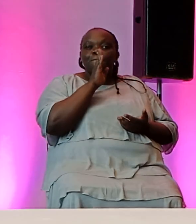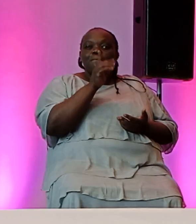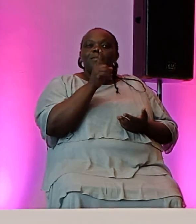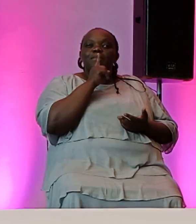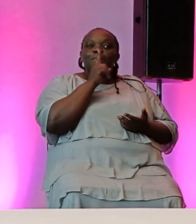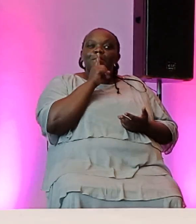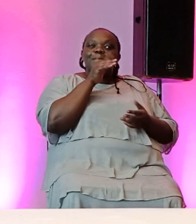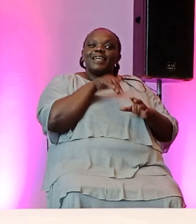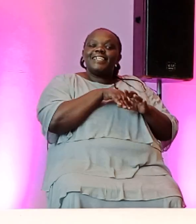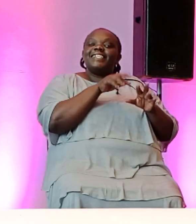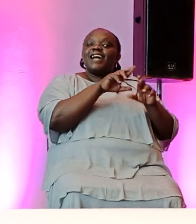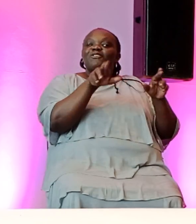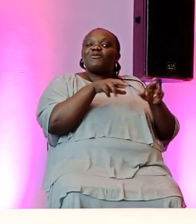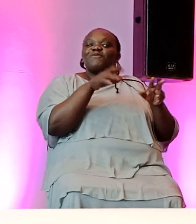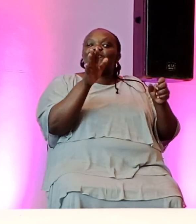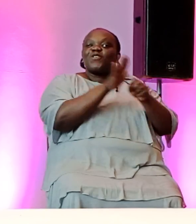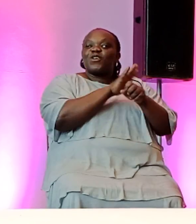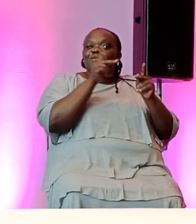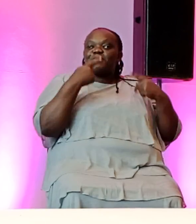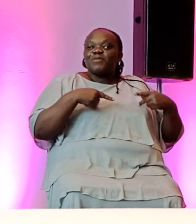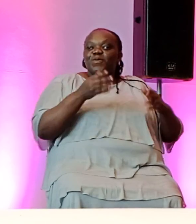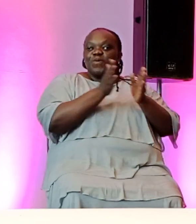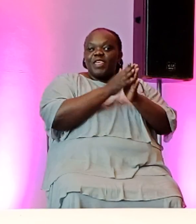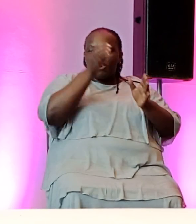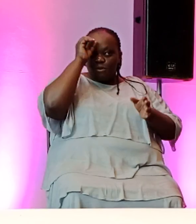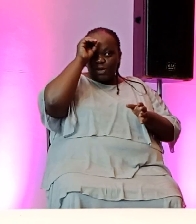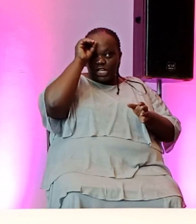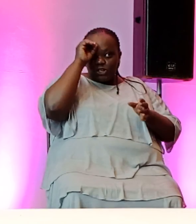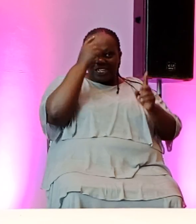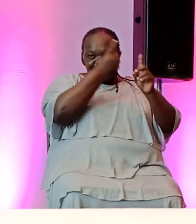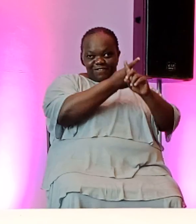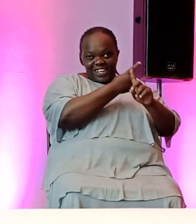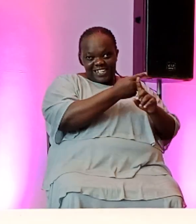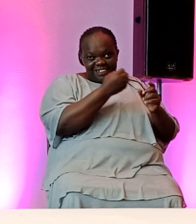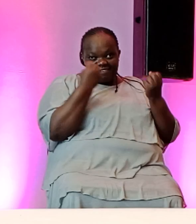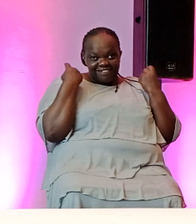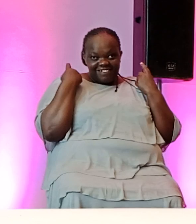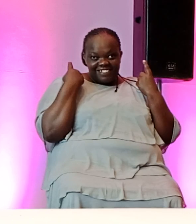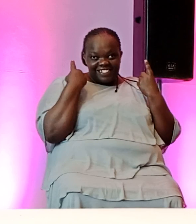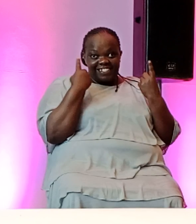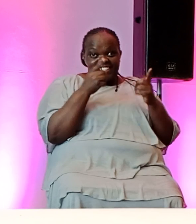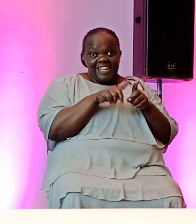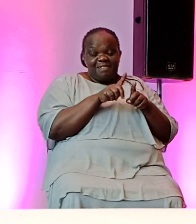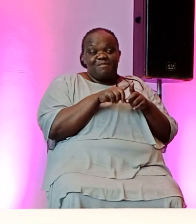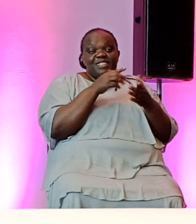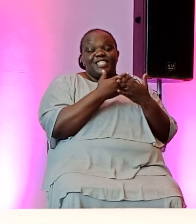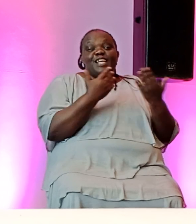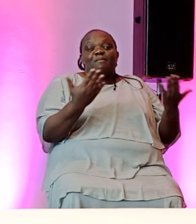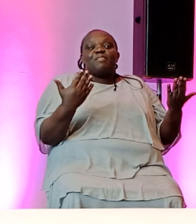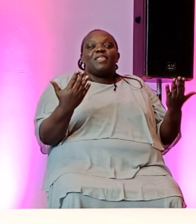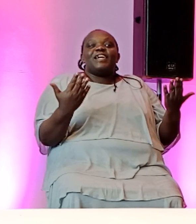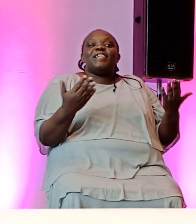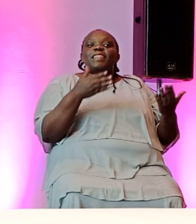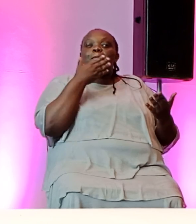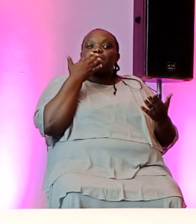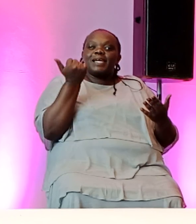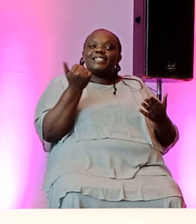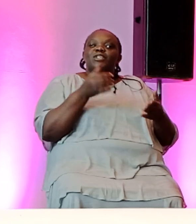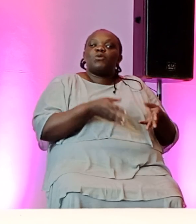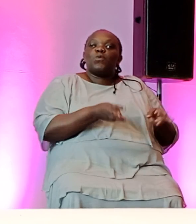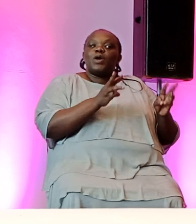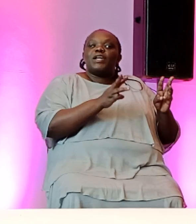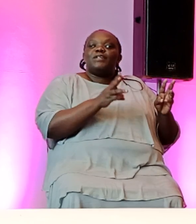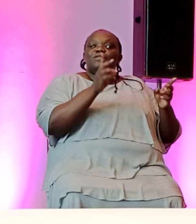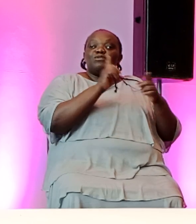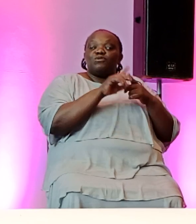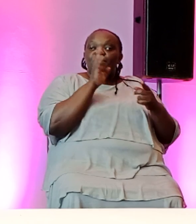a room full of people with opinions and chest thumping is the best way to